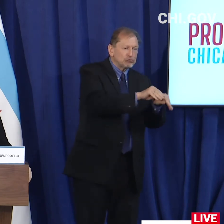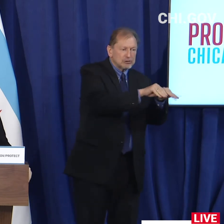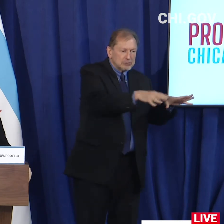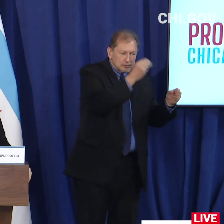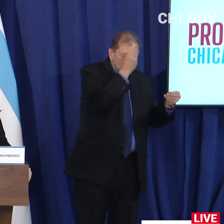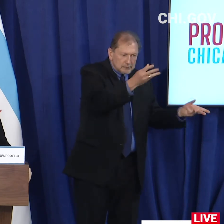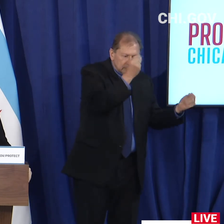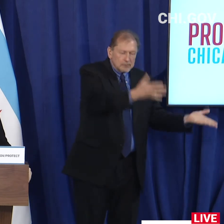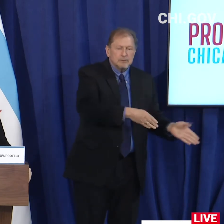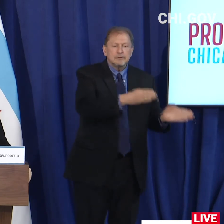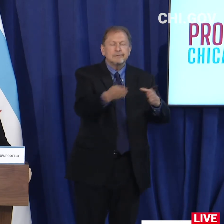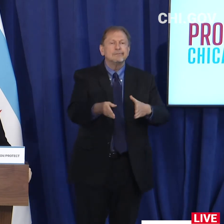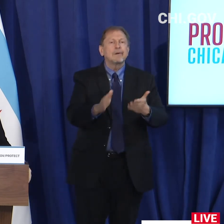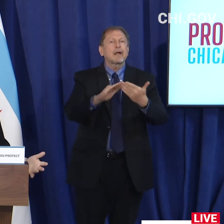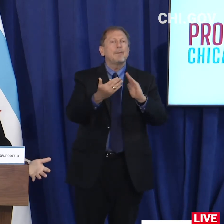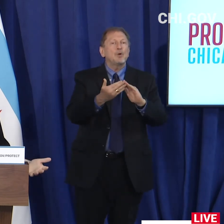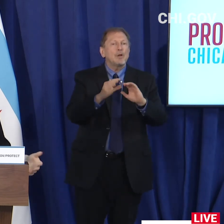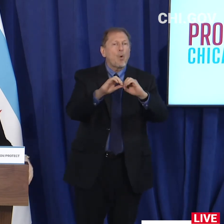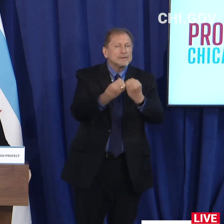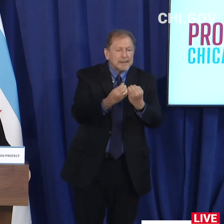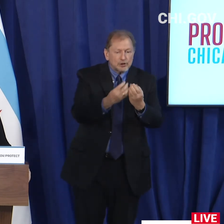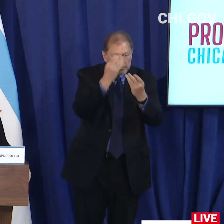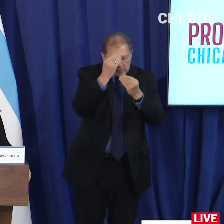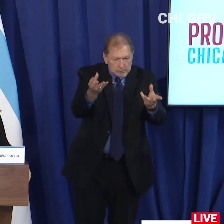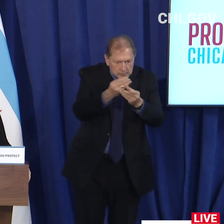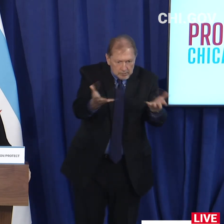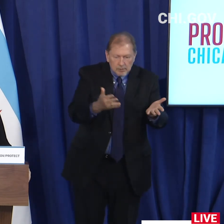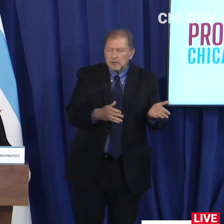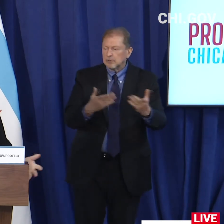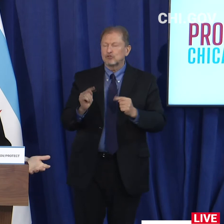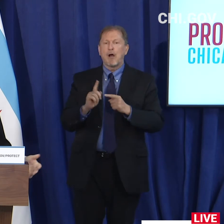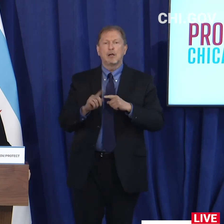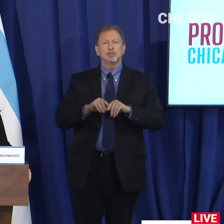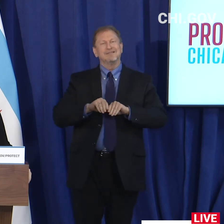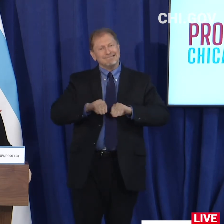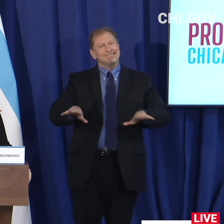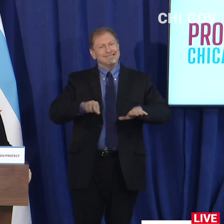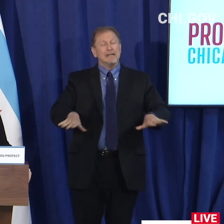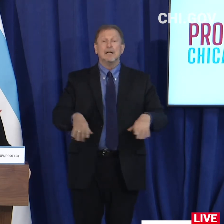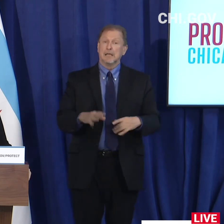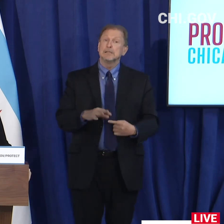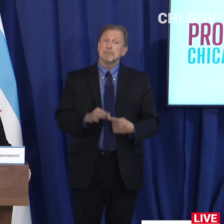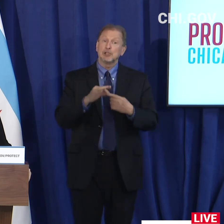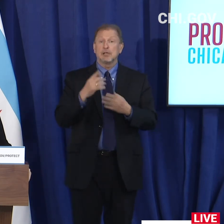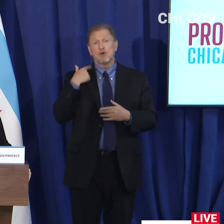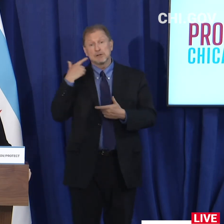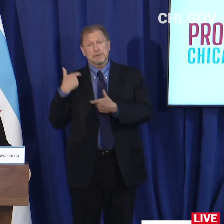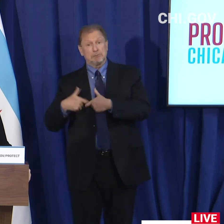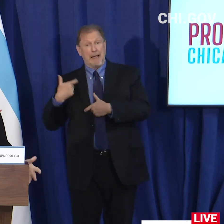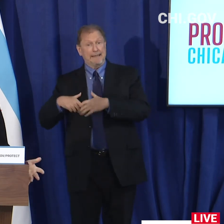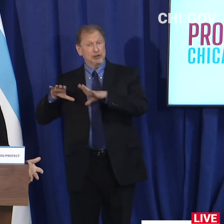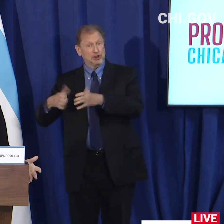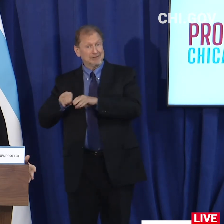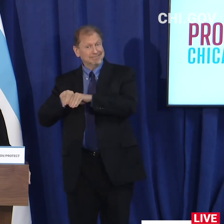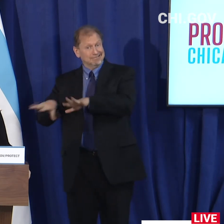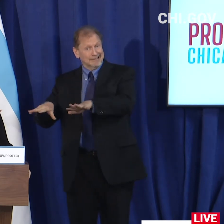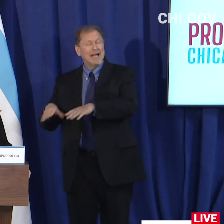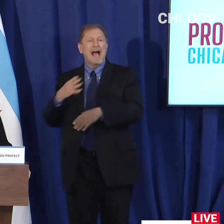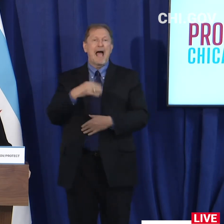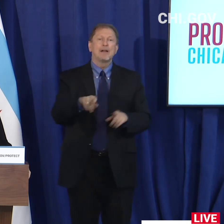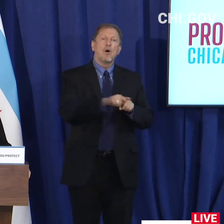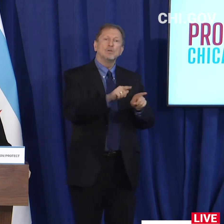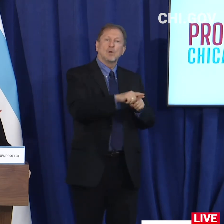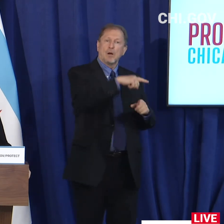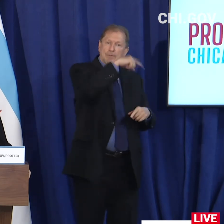having conversations, especially in communities of color here in Chicago, where we're anticipating perhaps